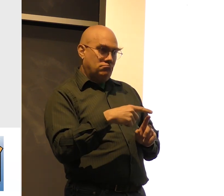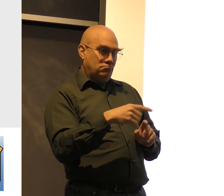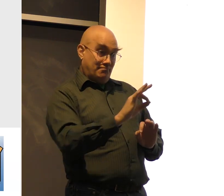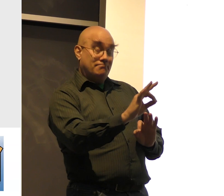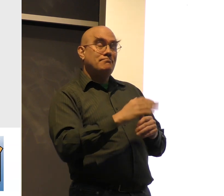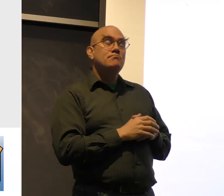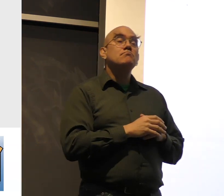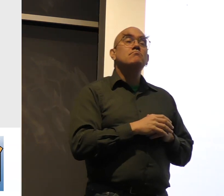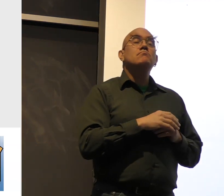okay.